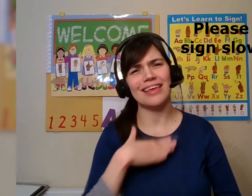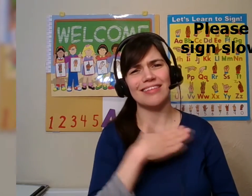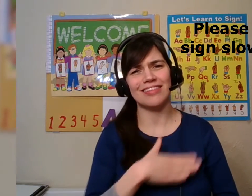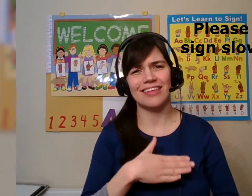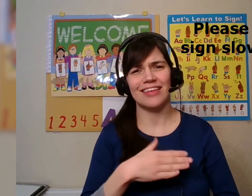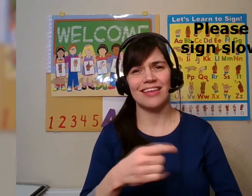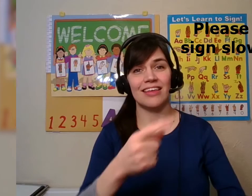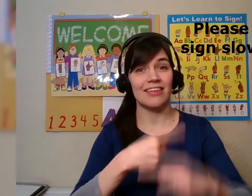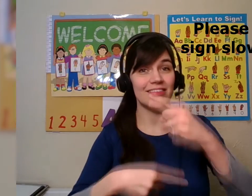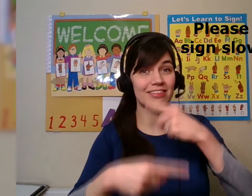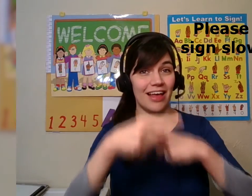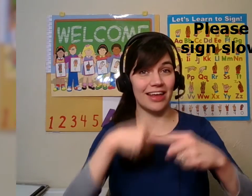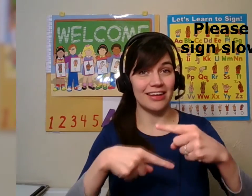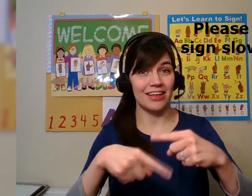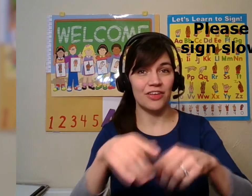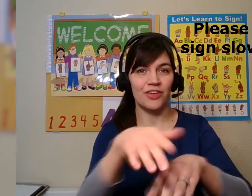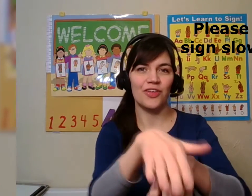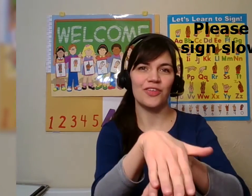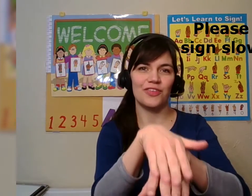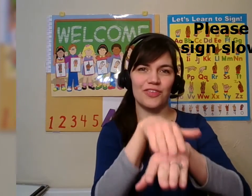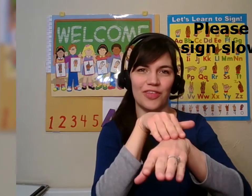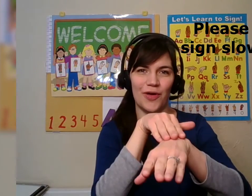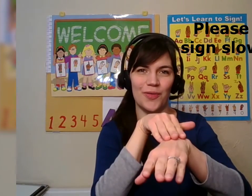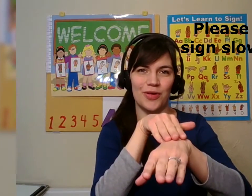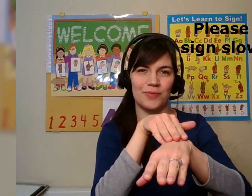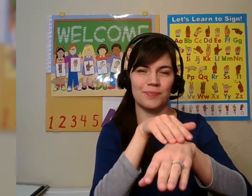Please sign slow.